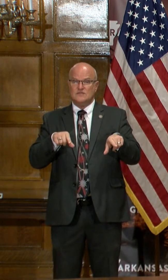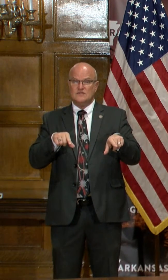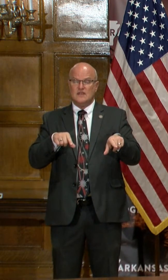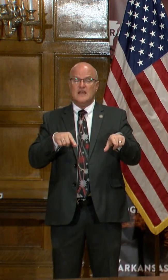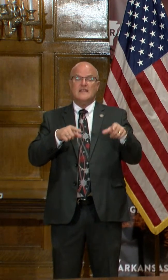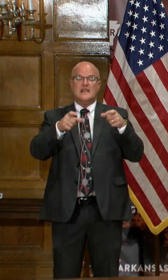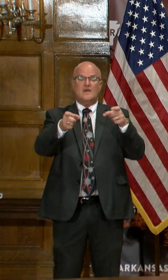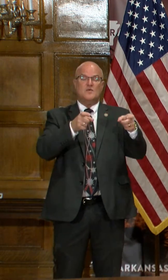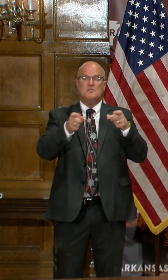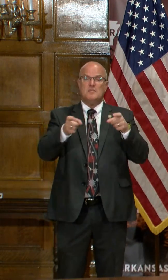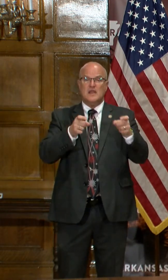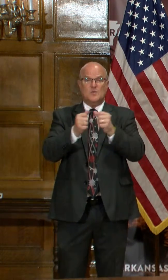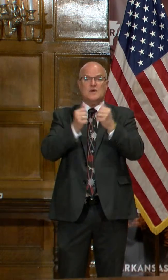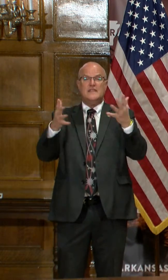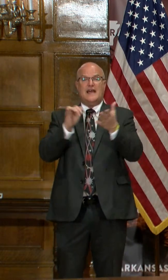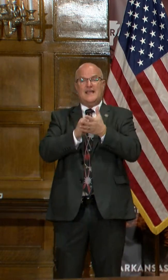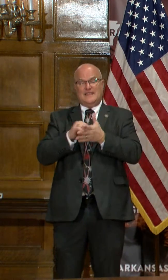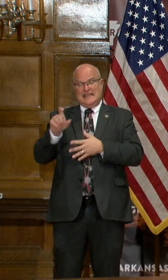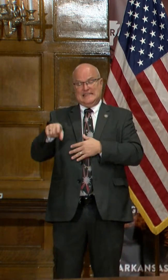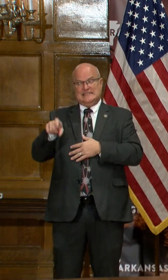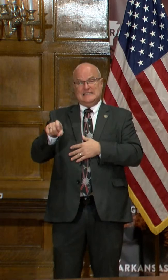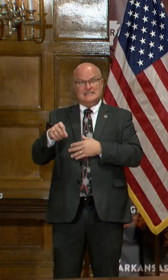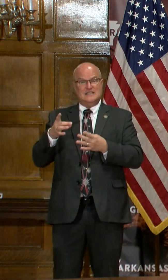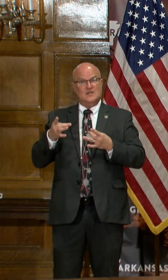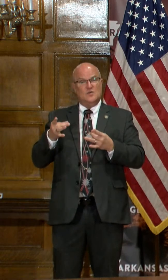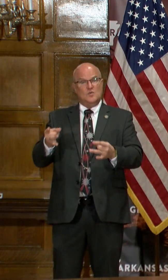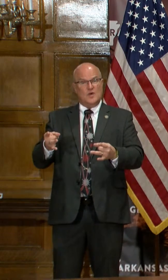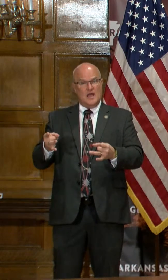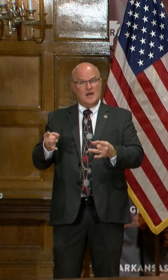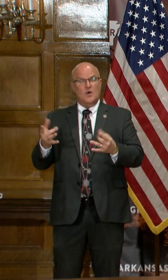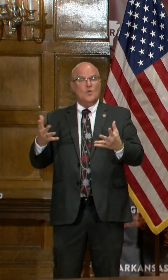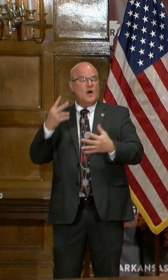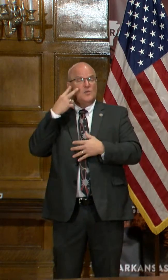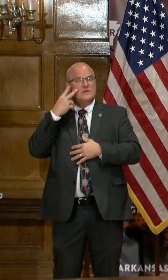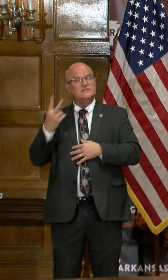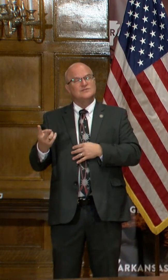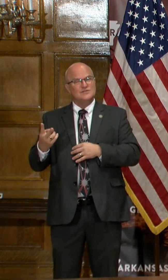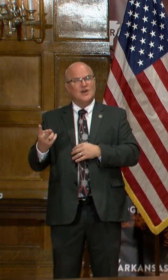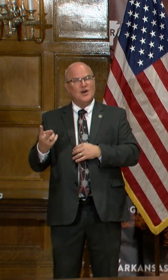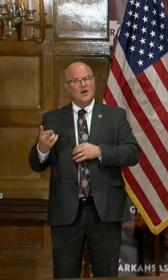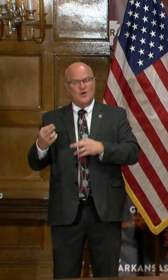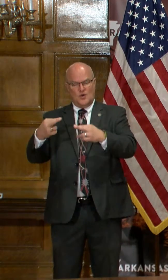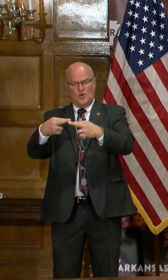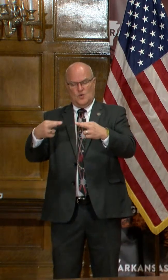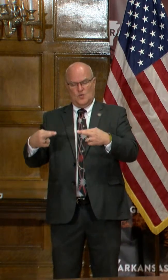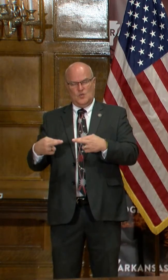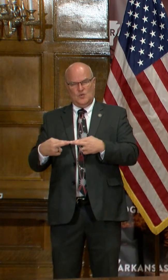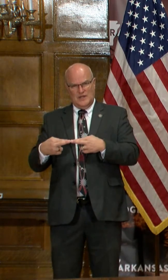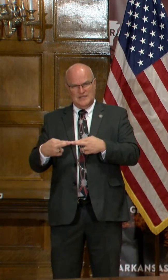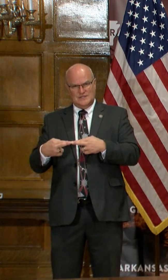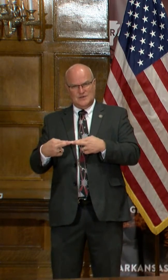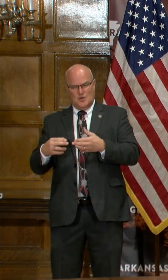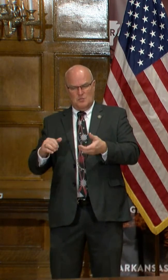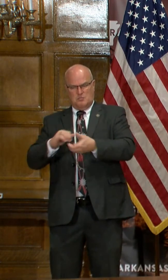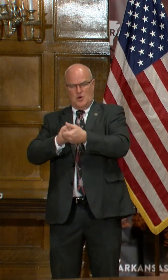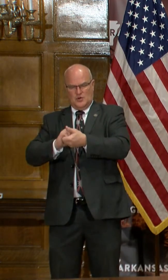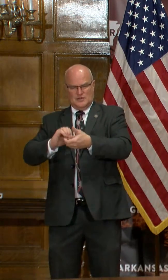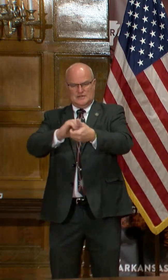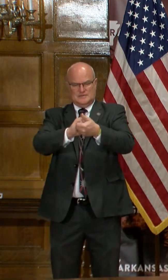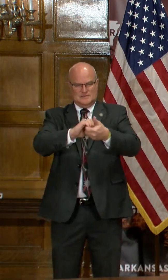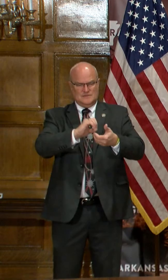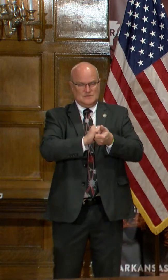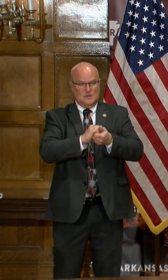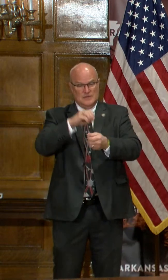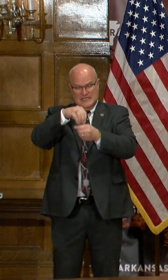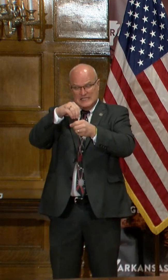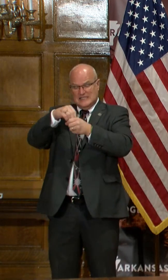were managing it without that necessity very well. And what we saw were regional partnerships. And so within